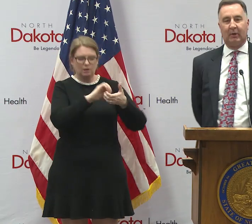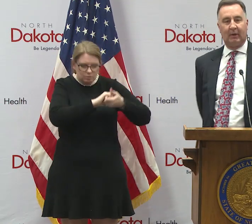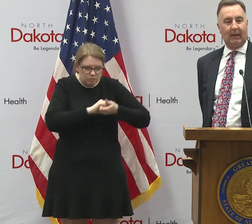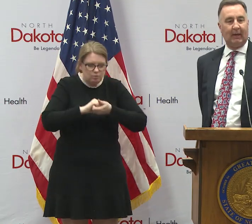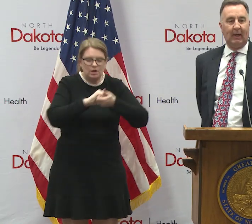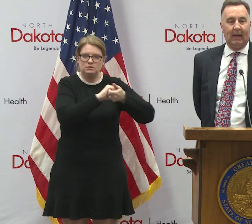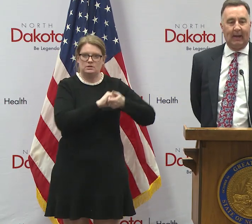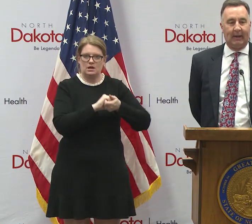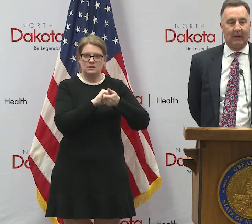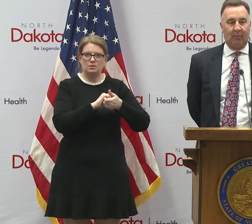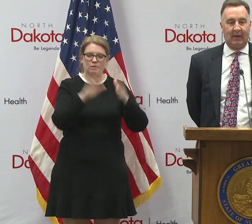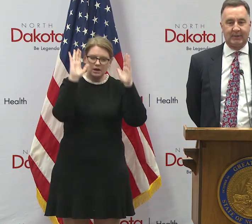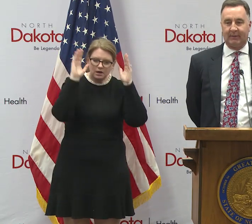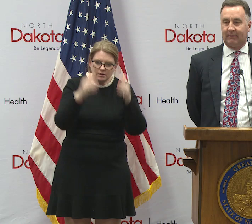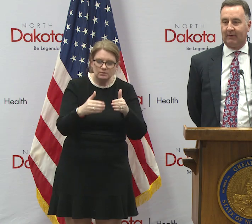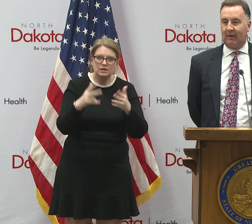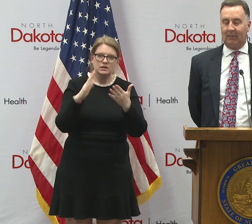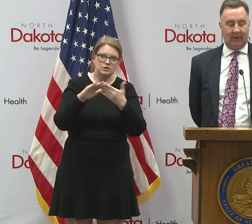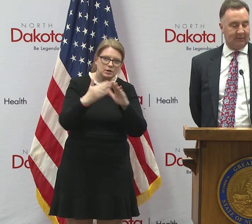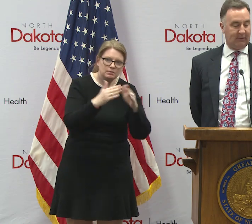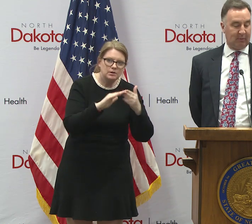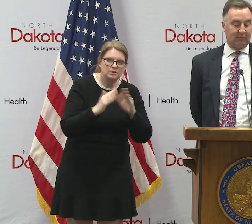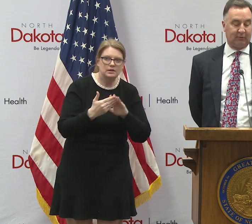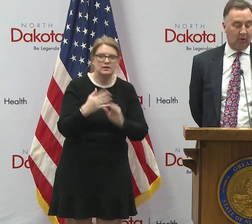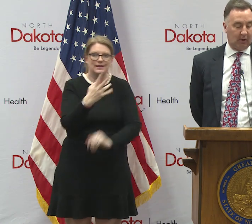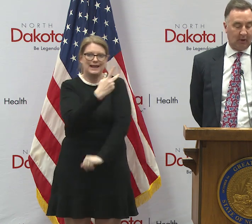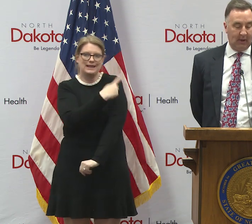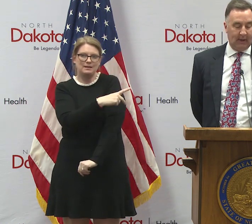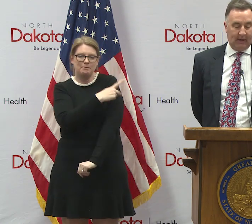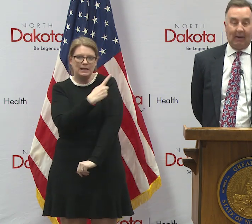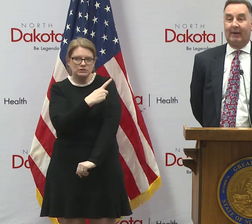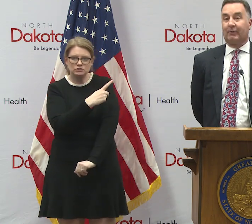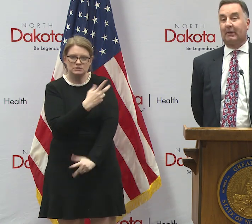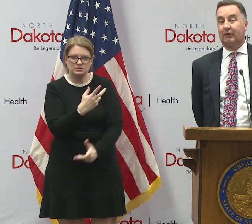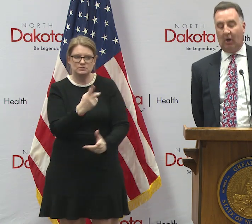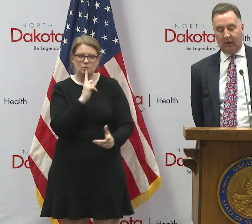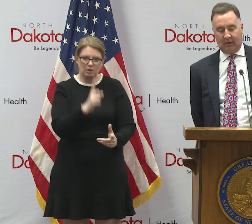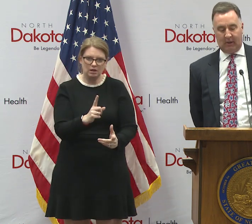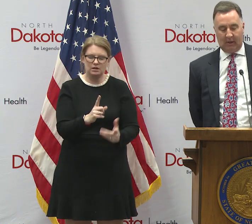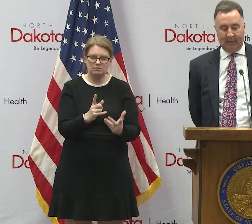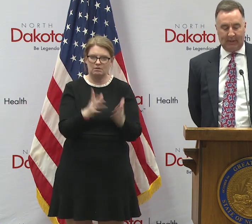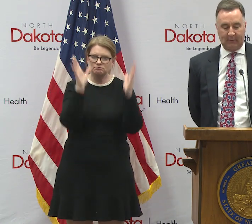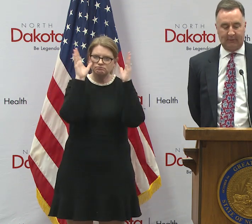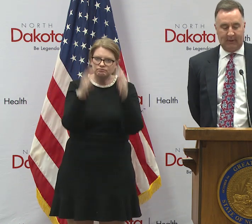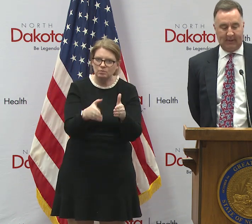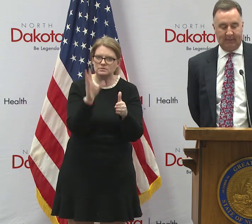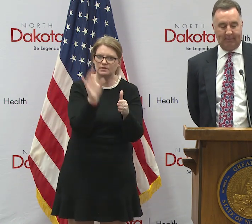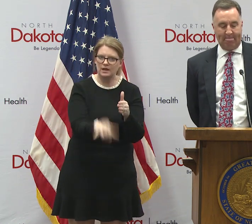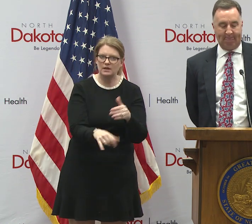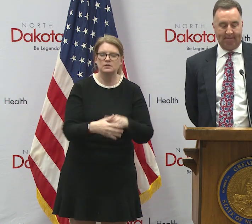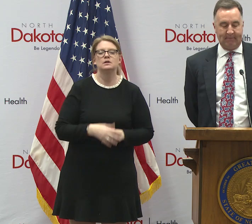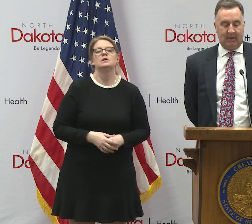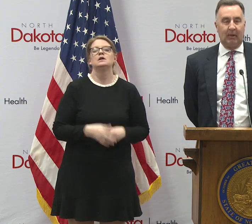to our community and our patients has never been stronger. I'd just like to talk about